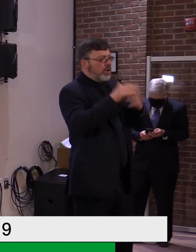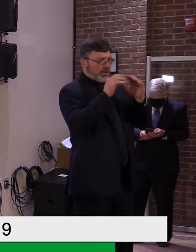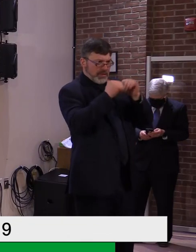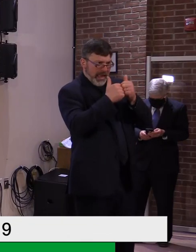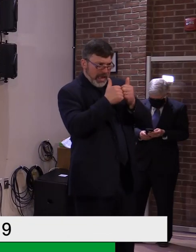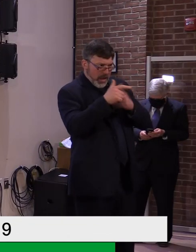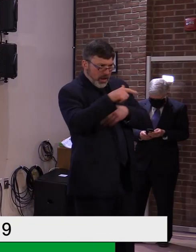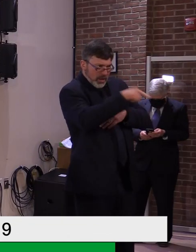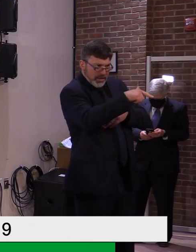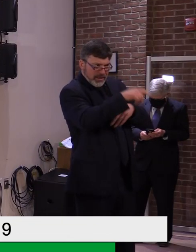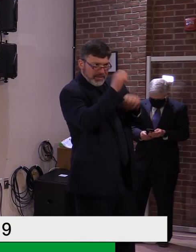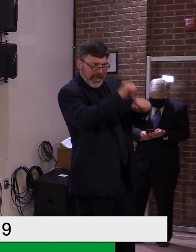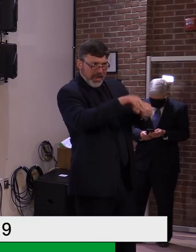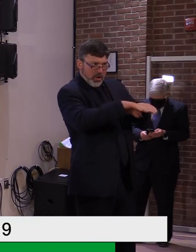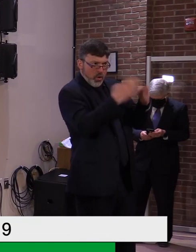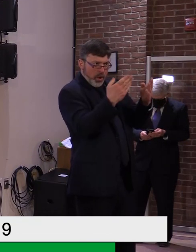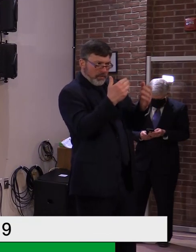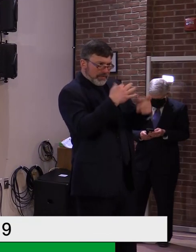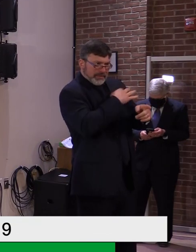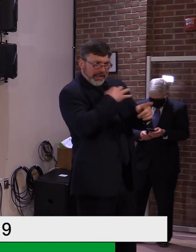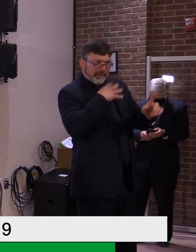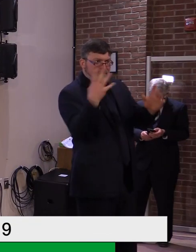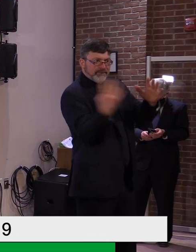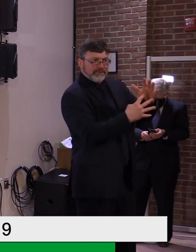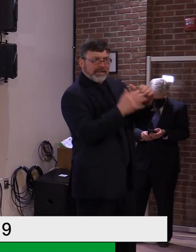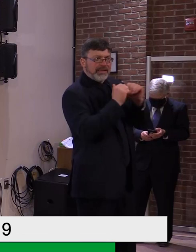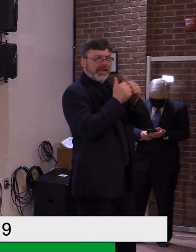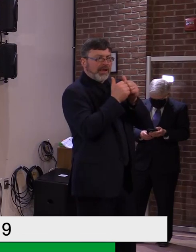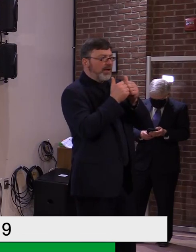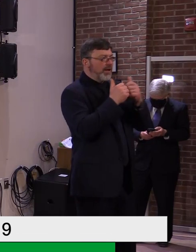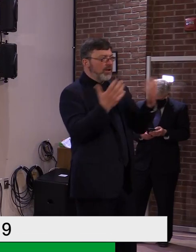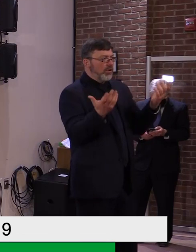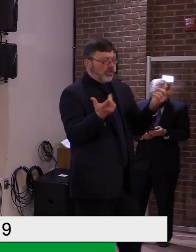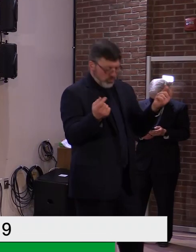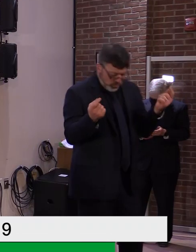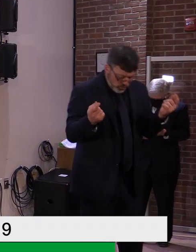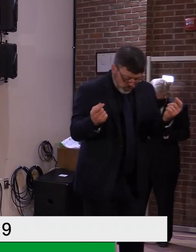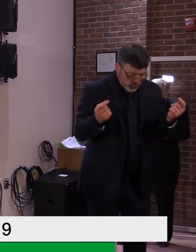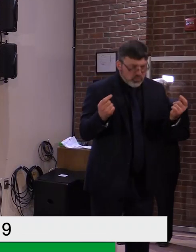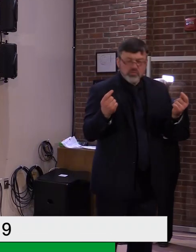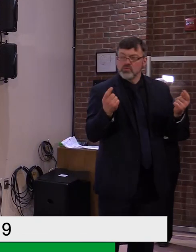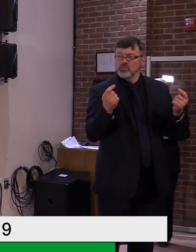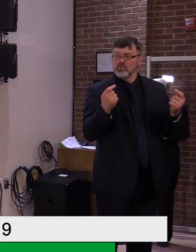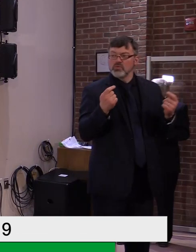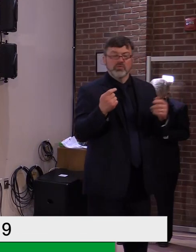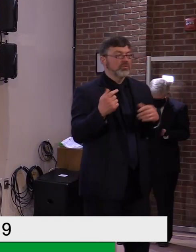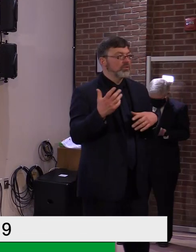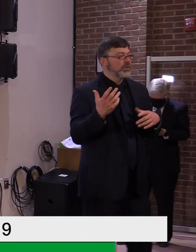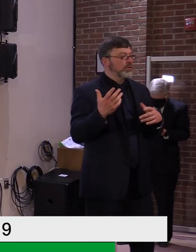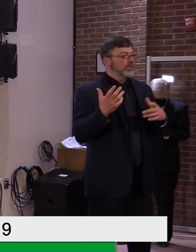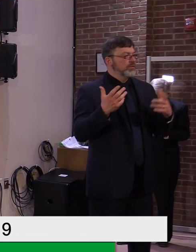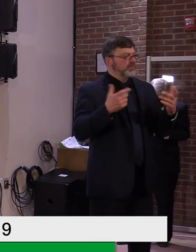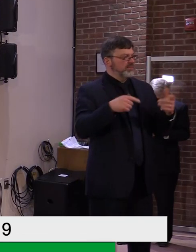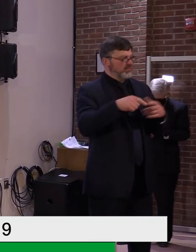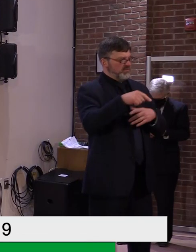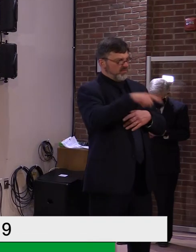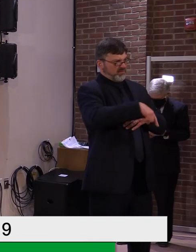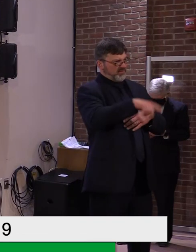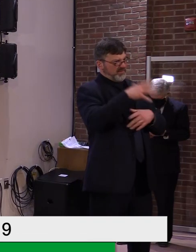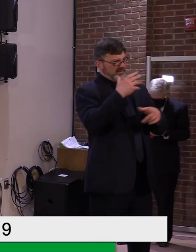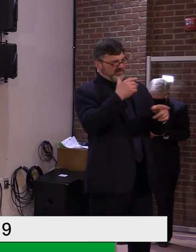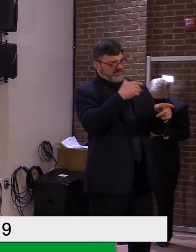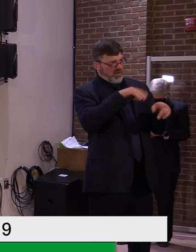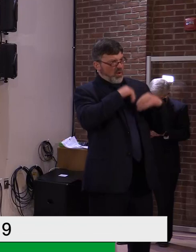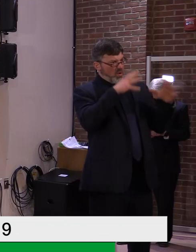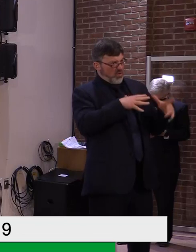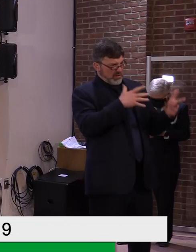snappy slogan, but employers want to know how they can get the people working, the economy running. And one